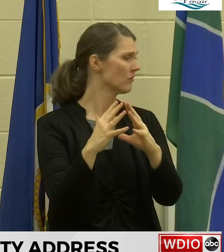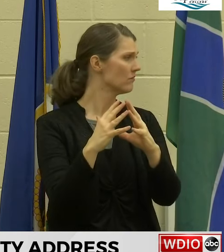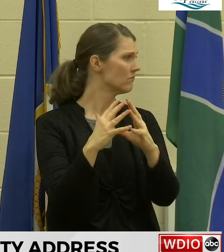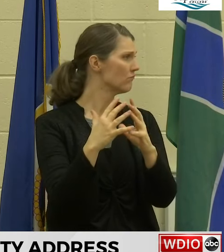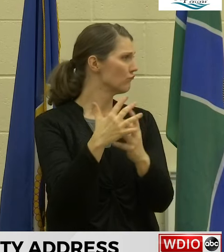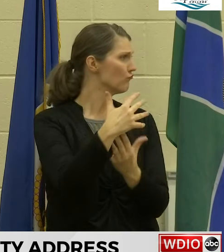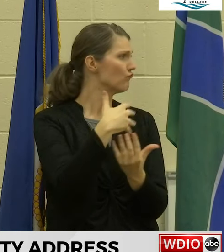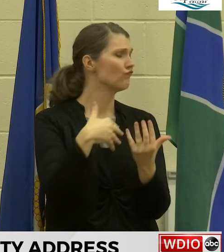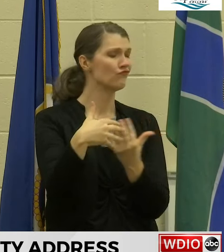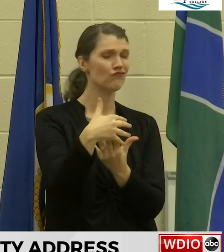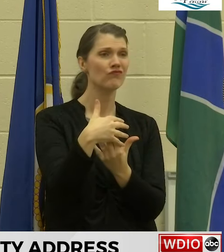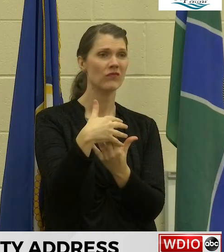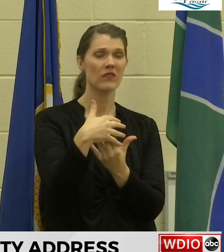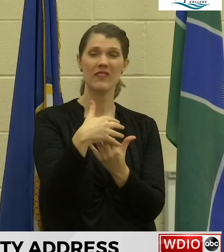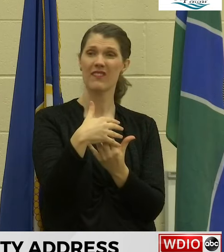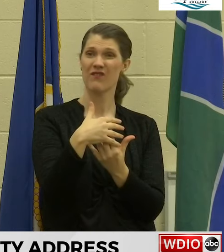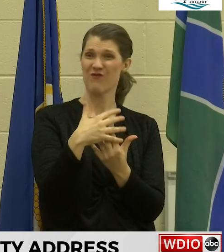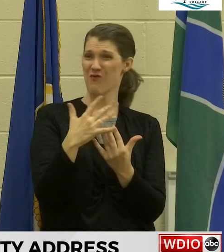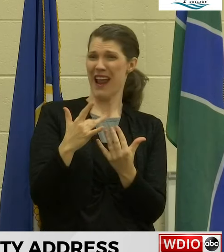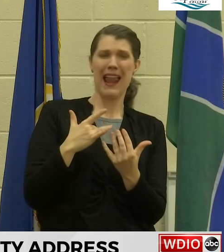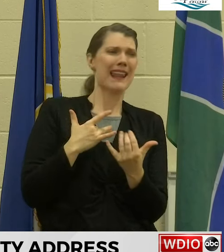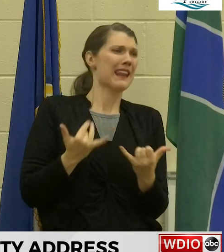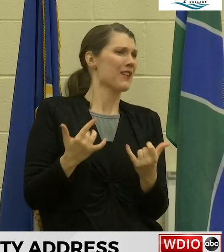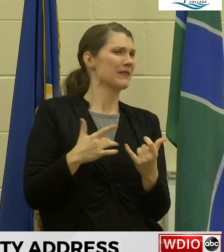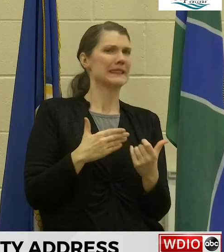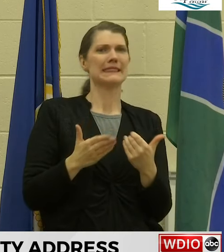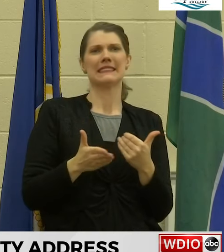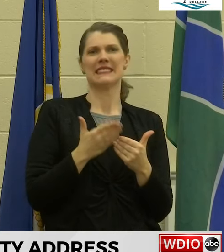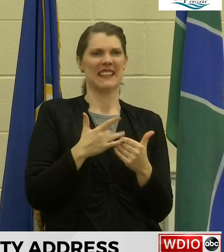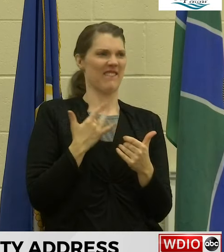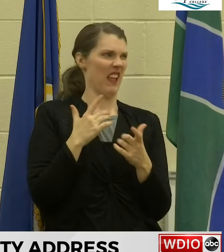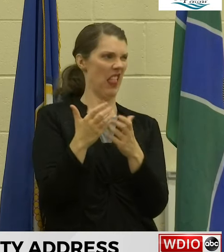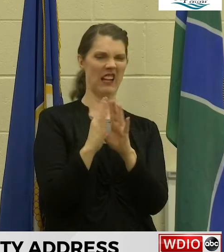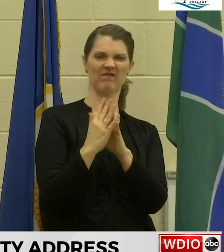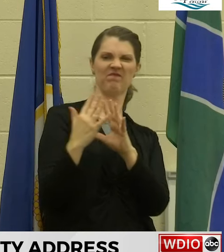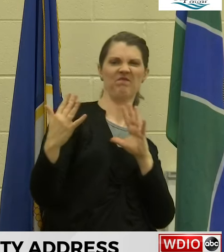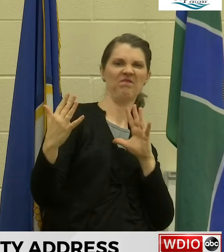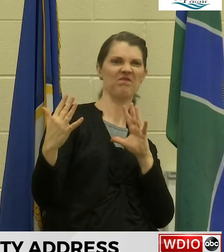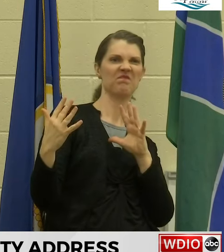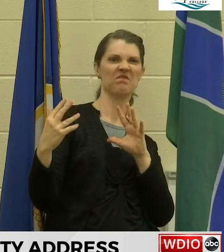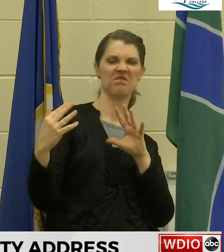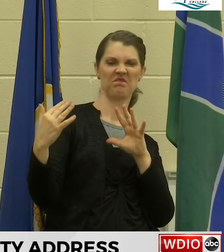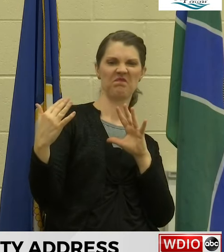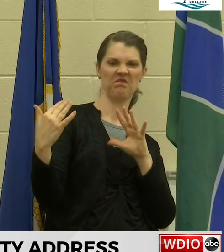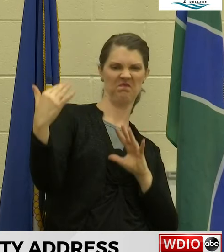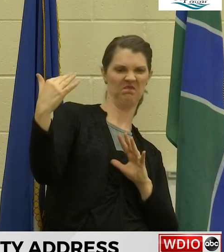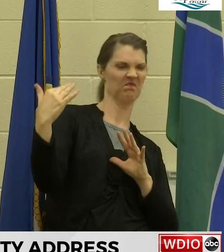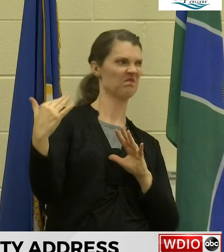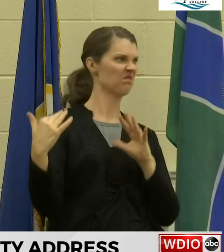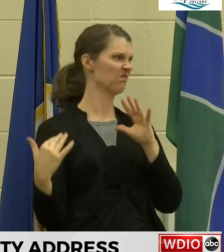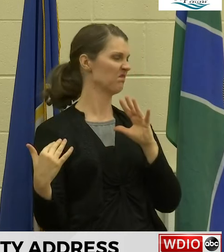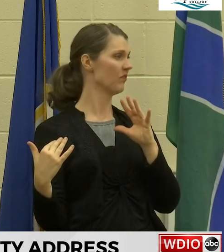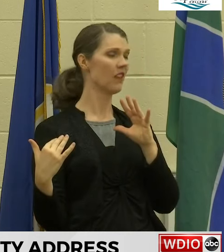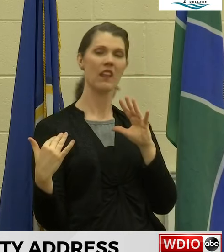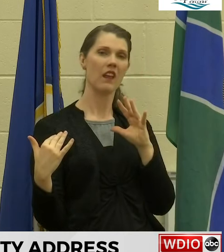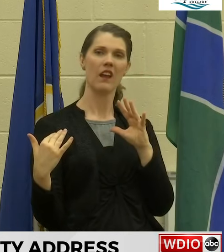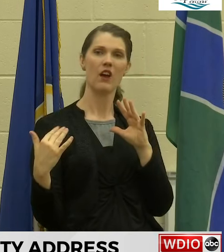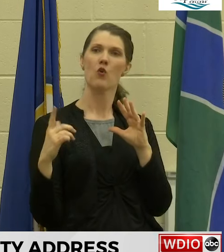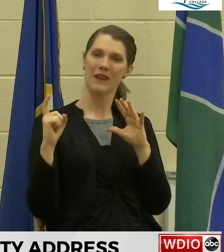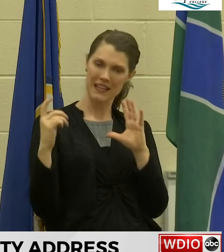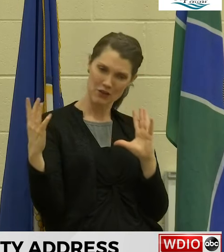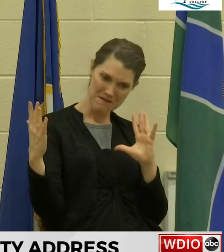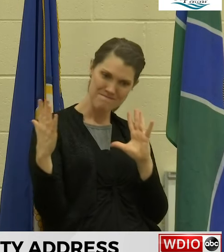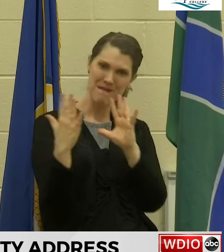Particularly in these times of division and polarization, we need to remember, we need to return to